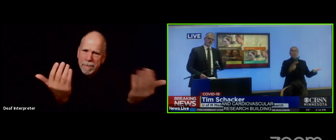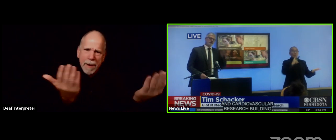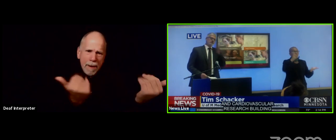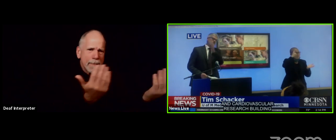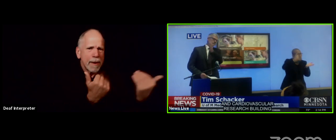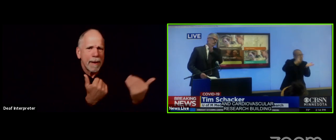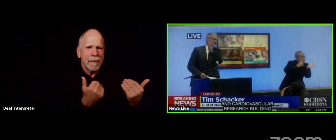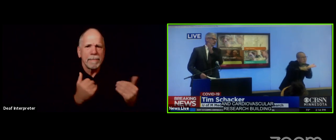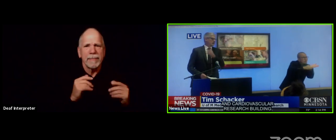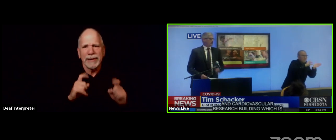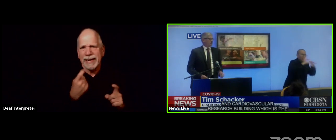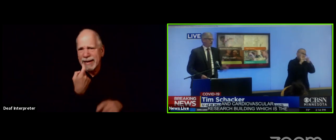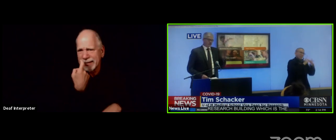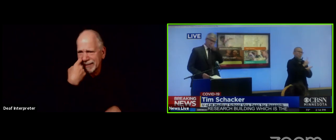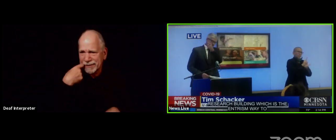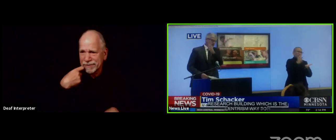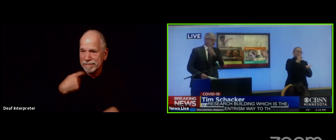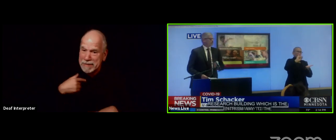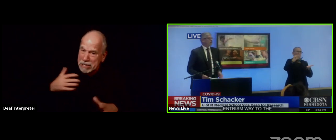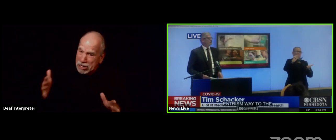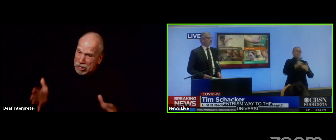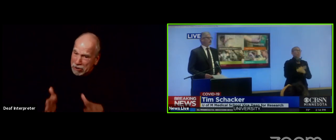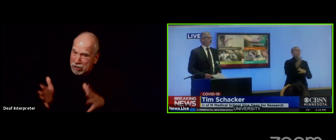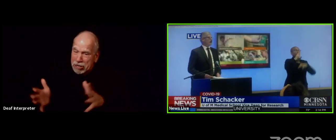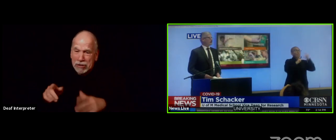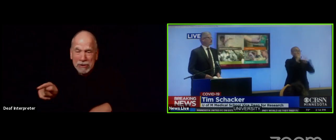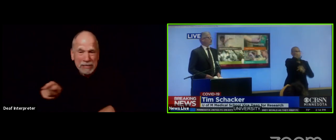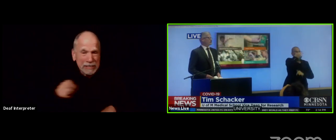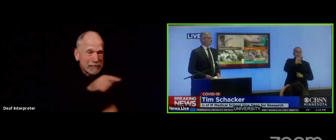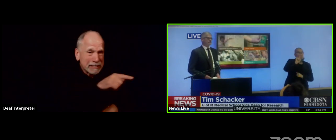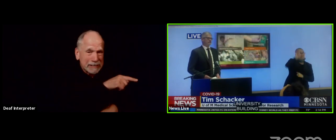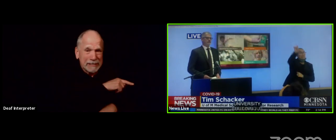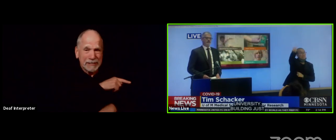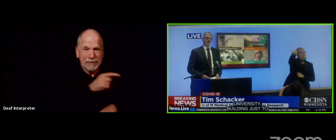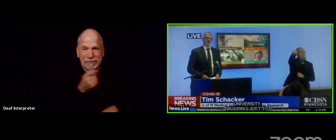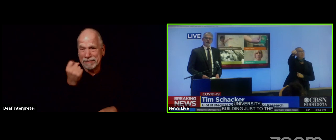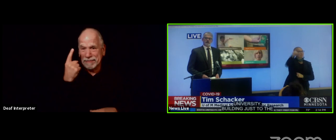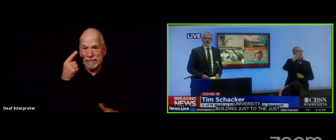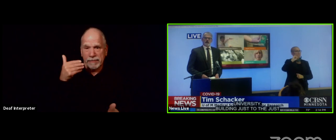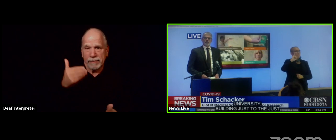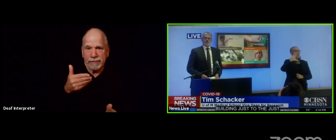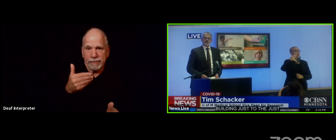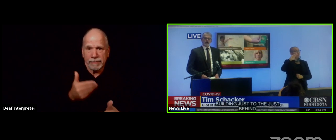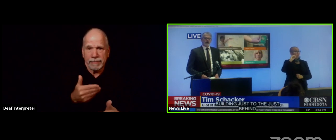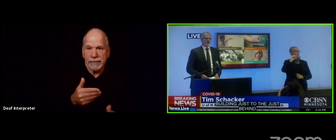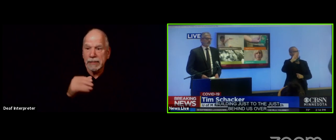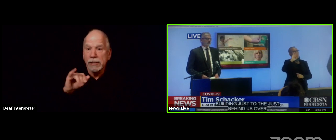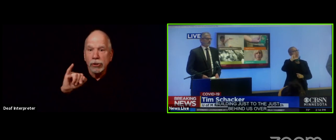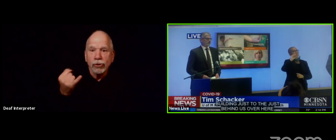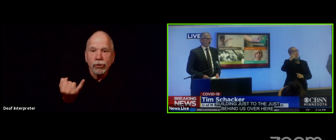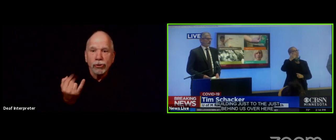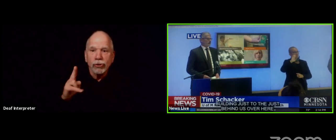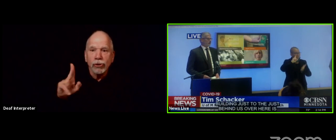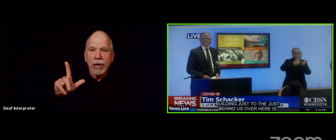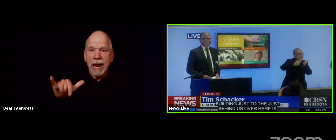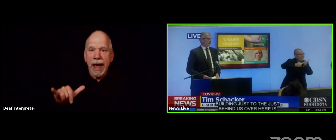building just behind us over here is the Microbiology Research Facility. Early on in